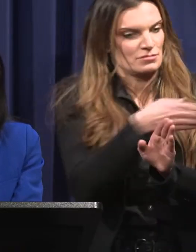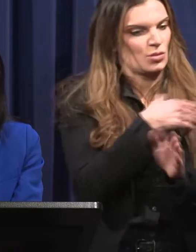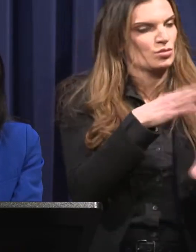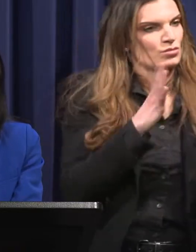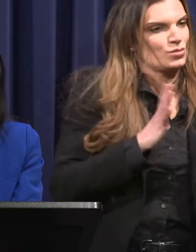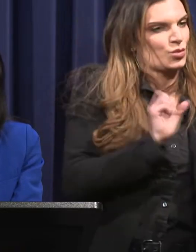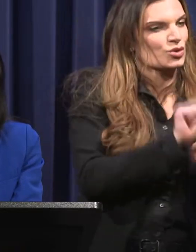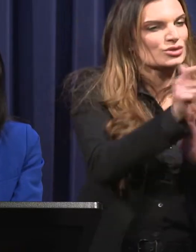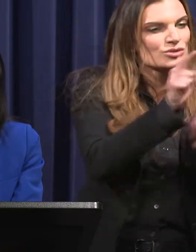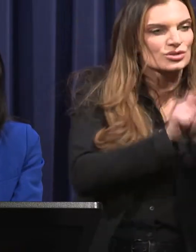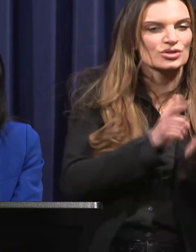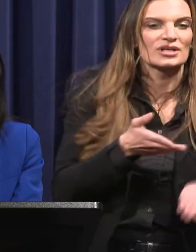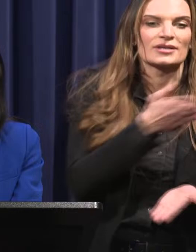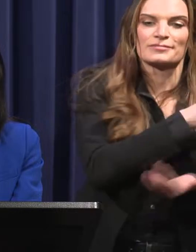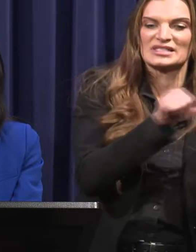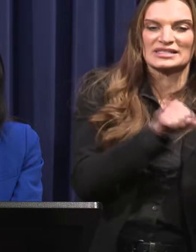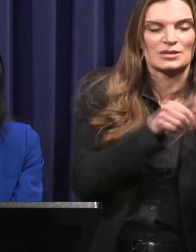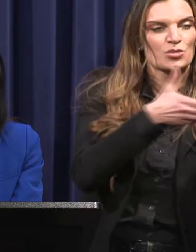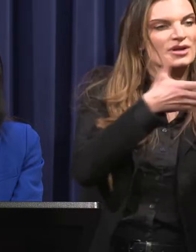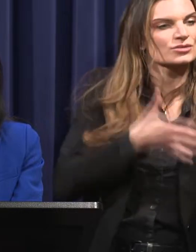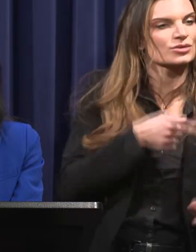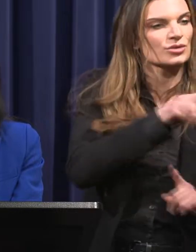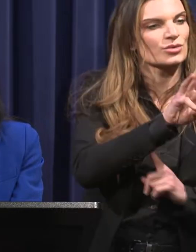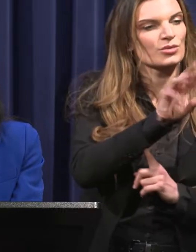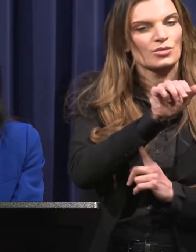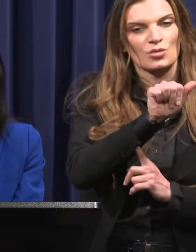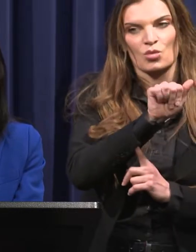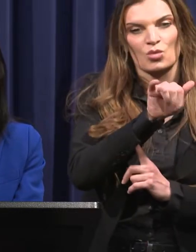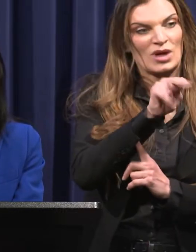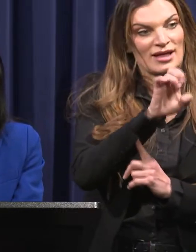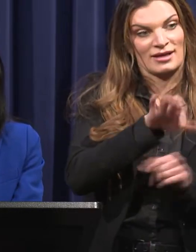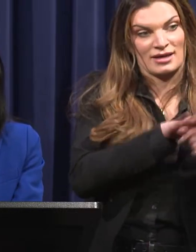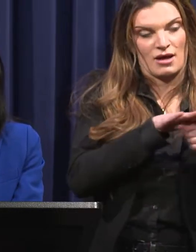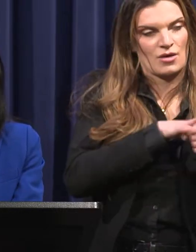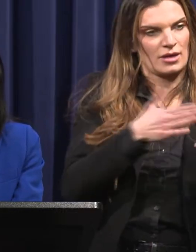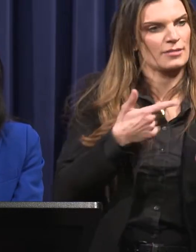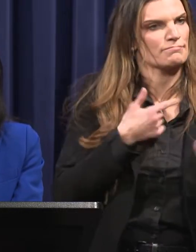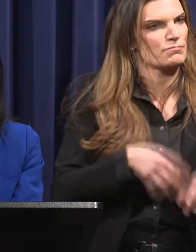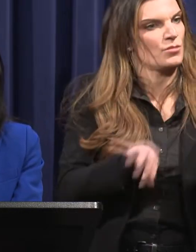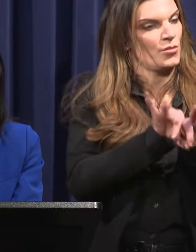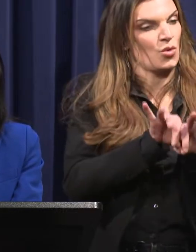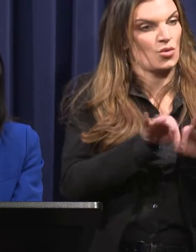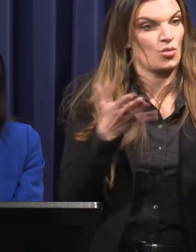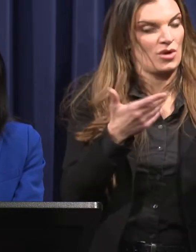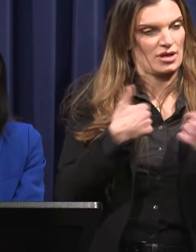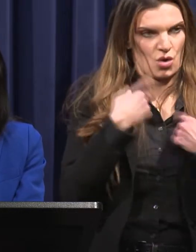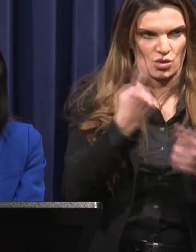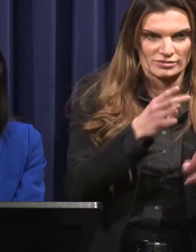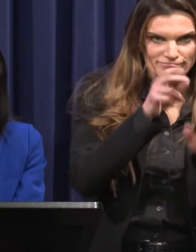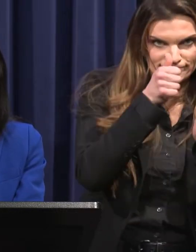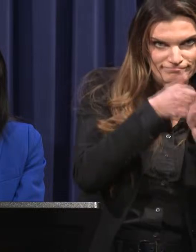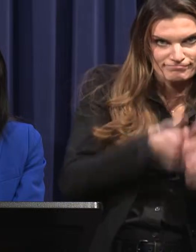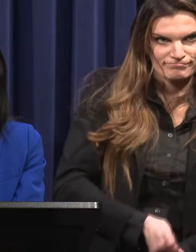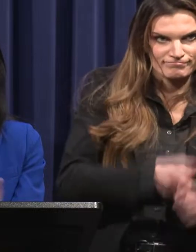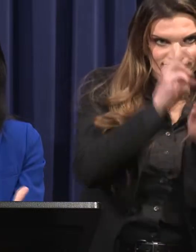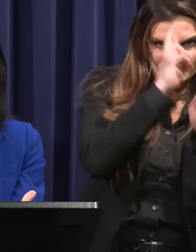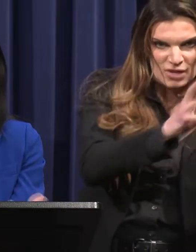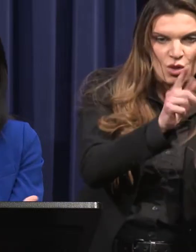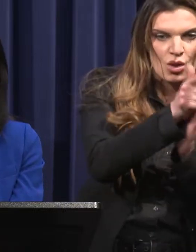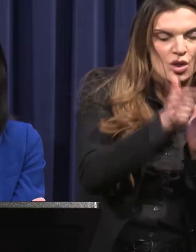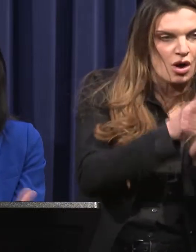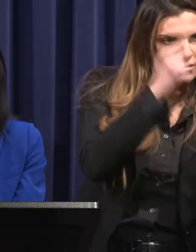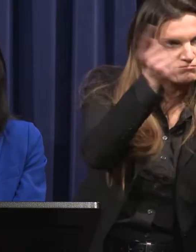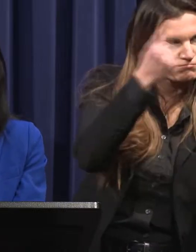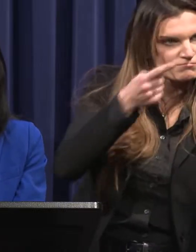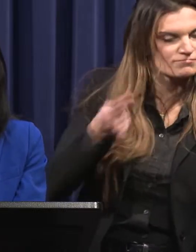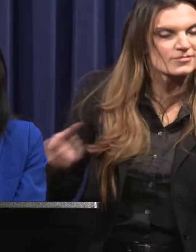Wayne County, you know, I have always done everything that I could possibly do to ensure that I was abiding by the law. We have, you